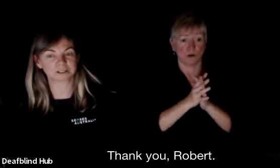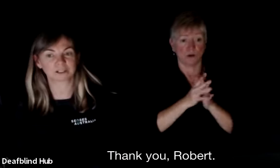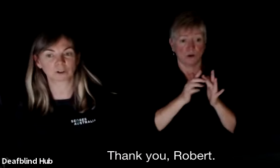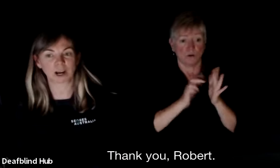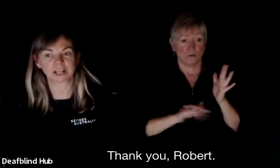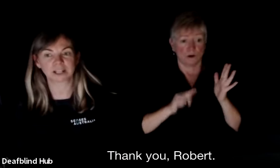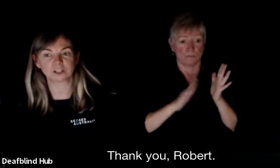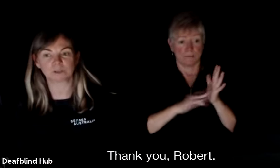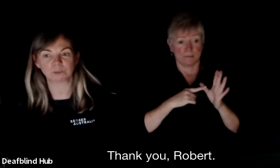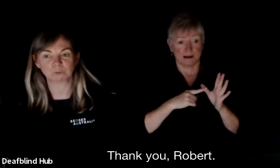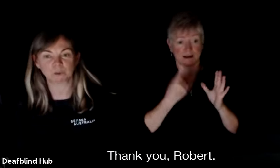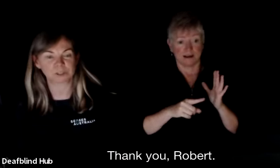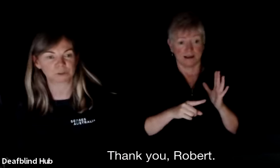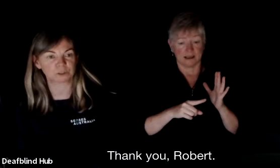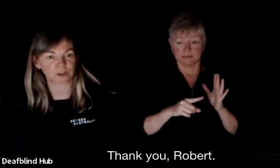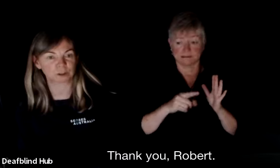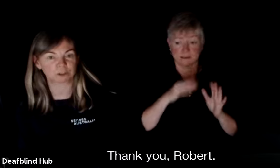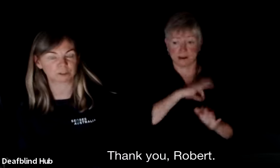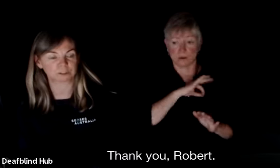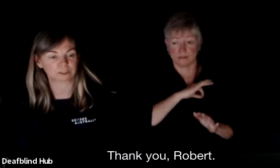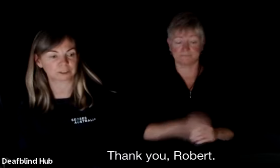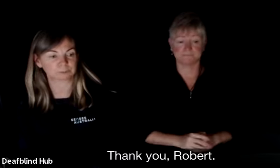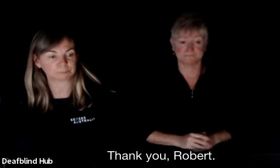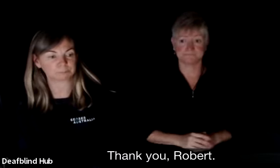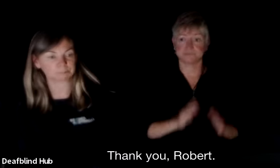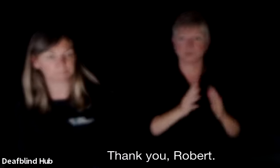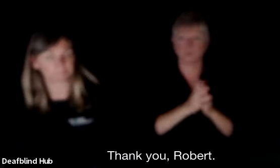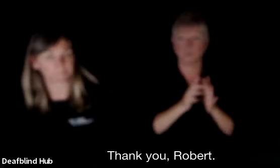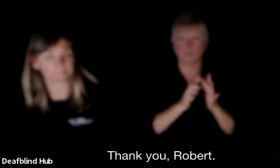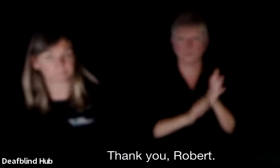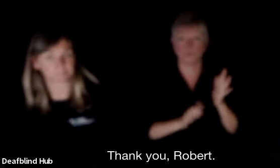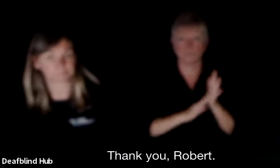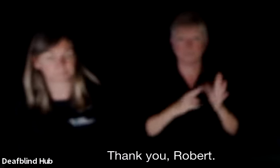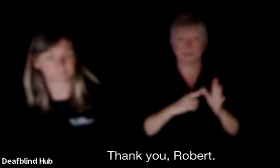Wilma, Craig, can you bring Wilma's audio across?